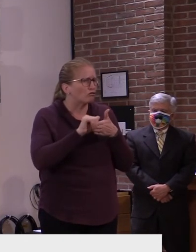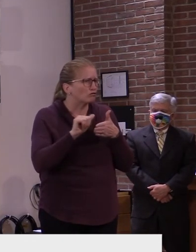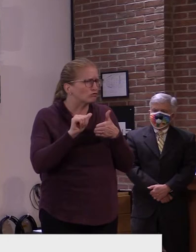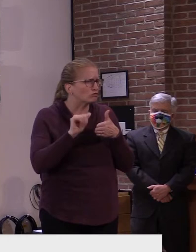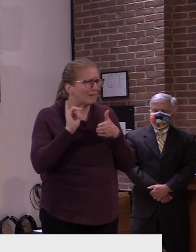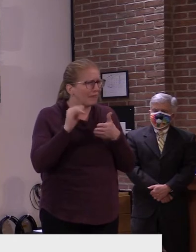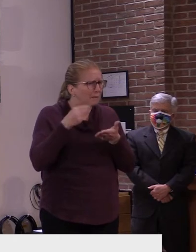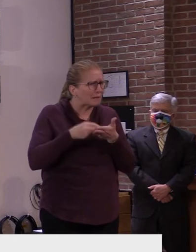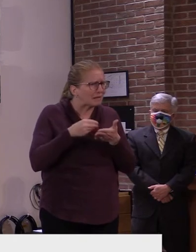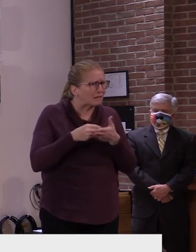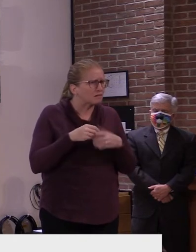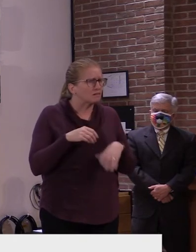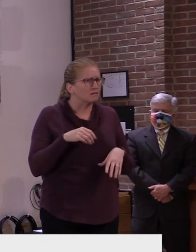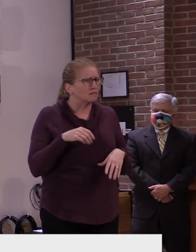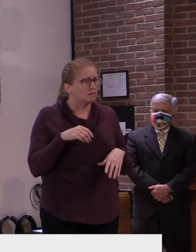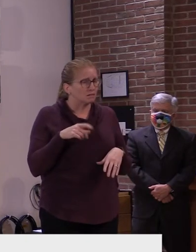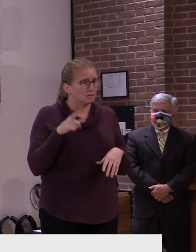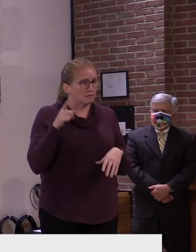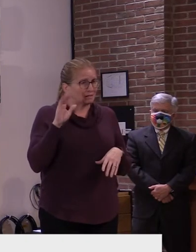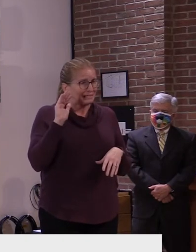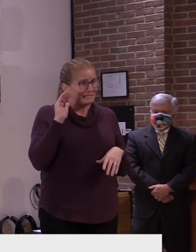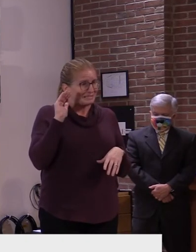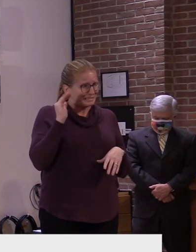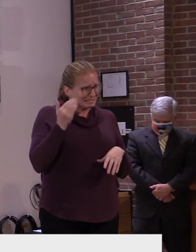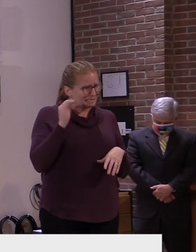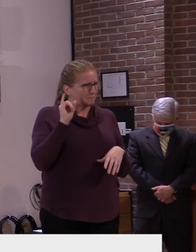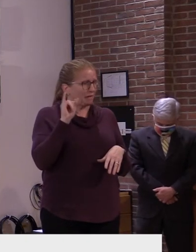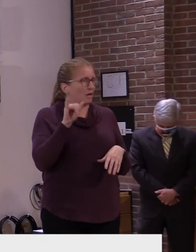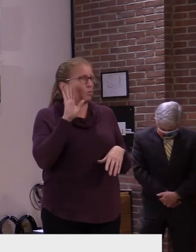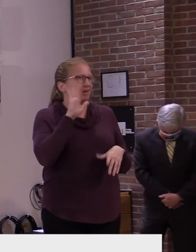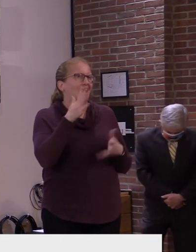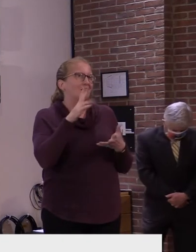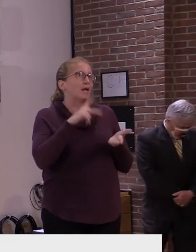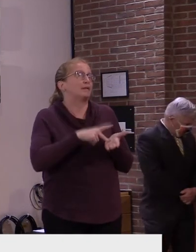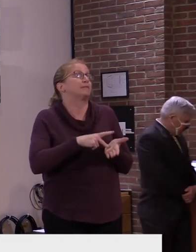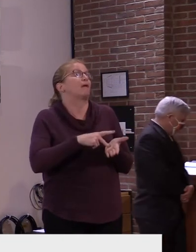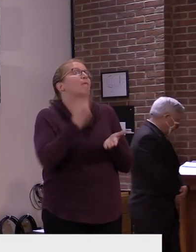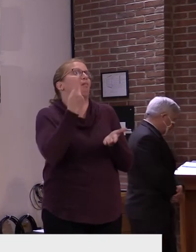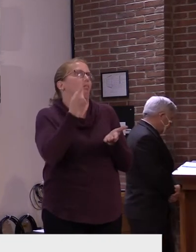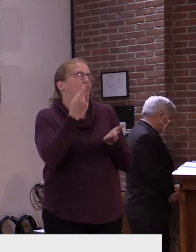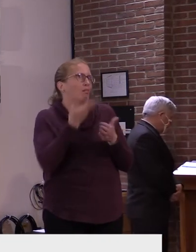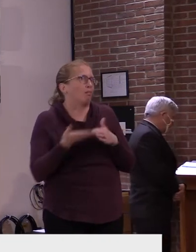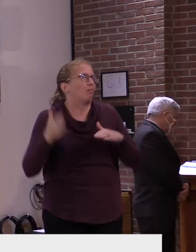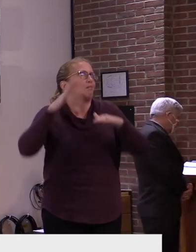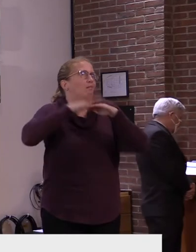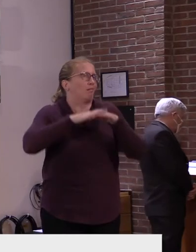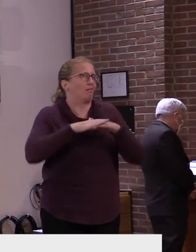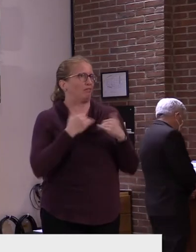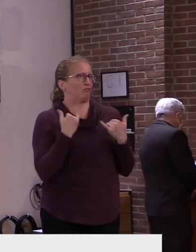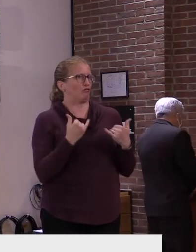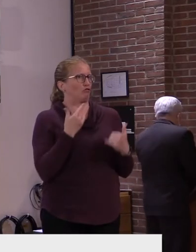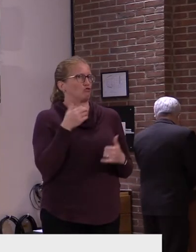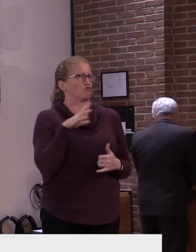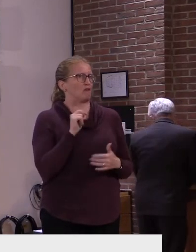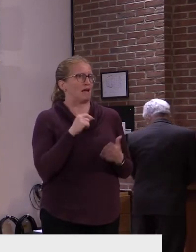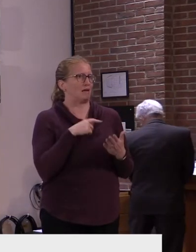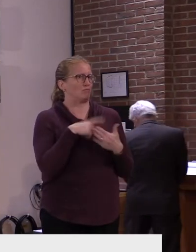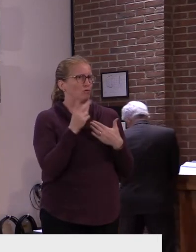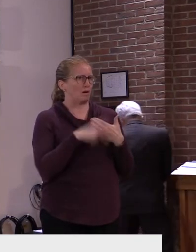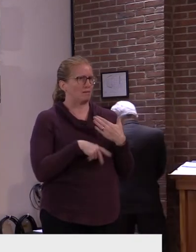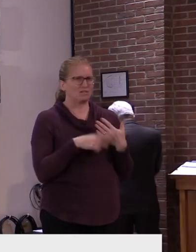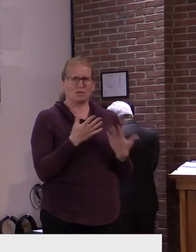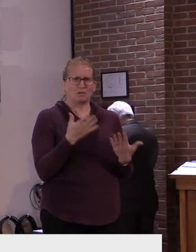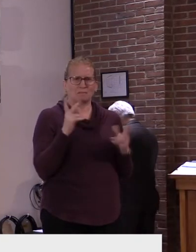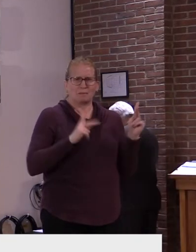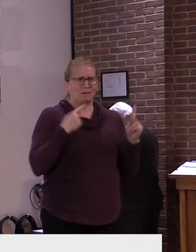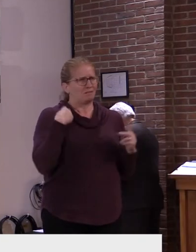basically doubling the amount for the existing grant program. And you know, the people out there are kind of wondering where that $75 million come from.